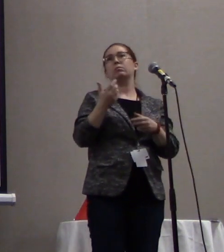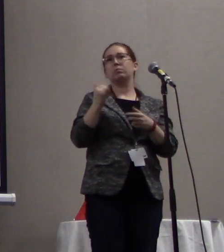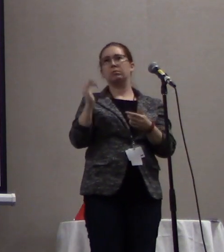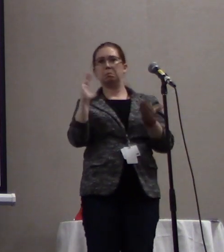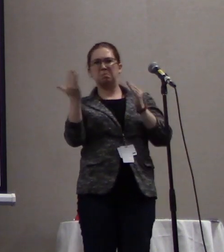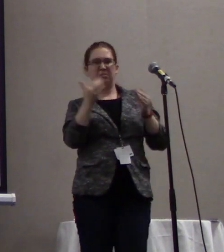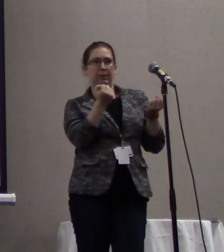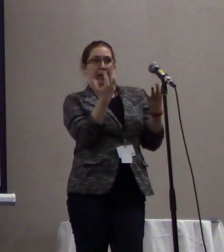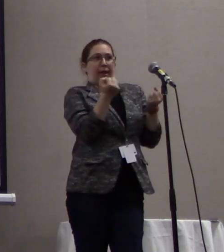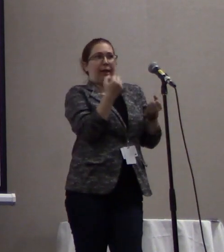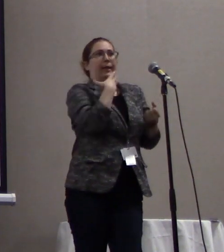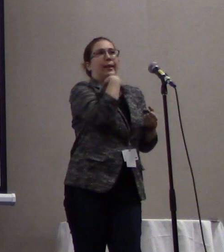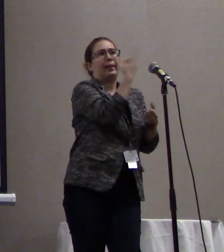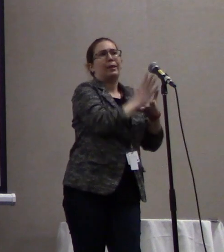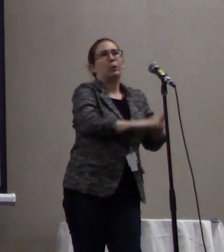that.